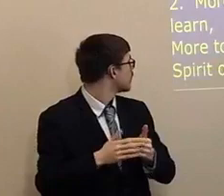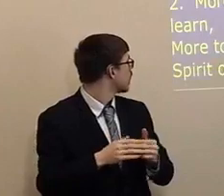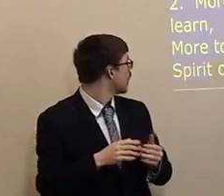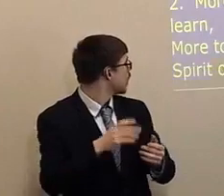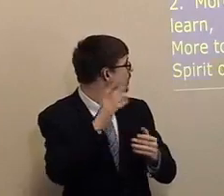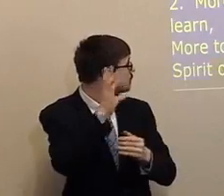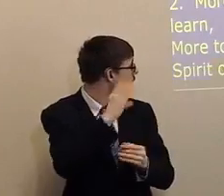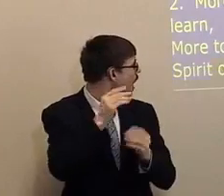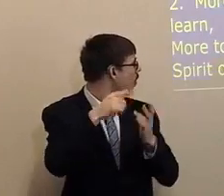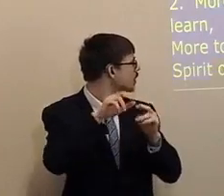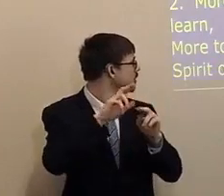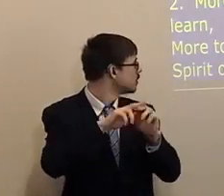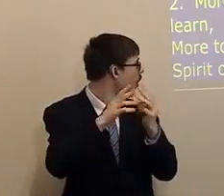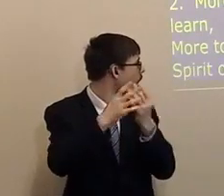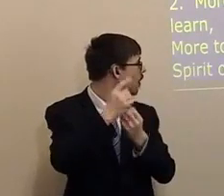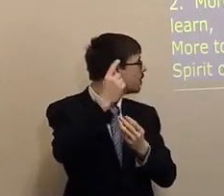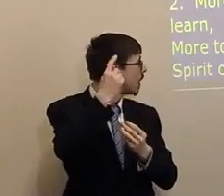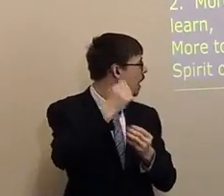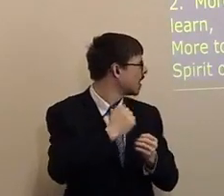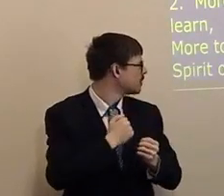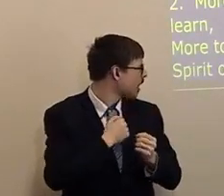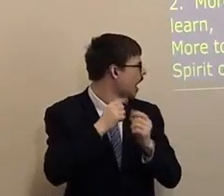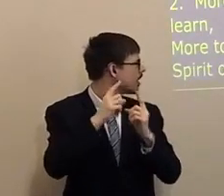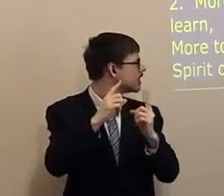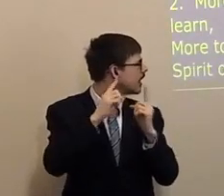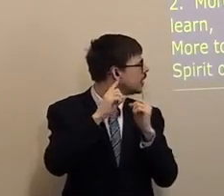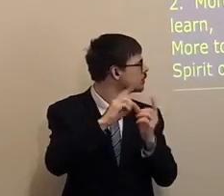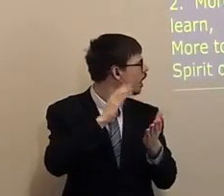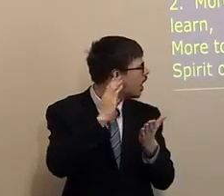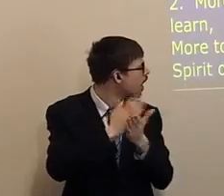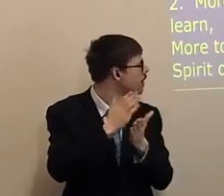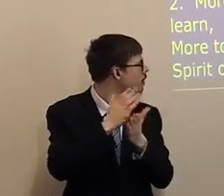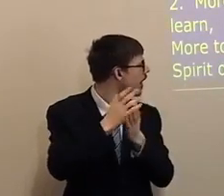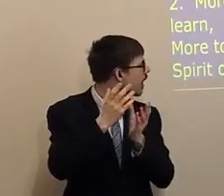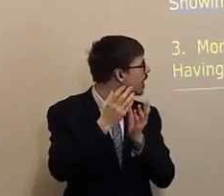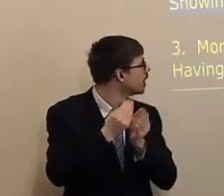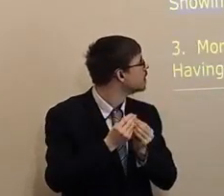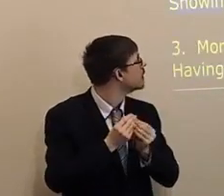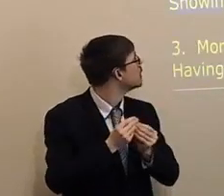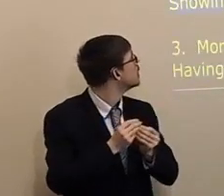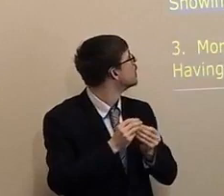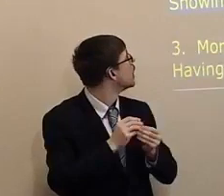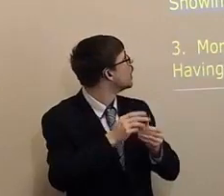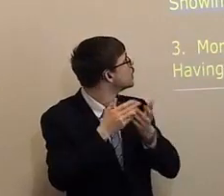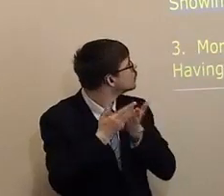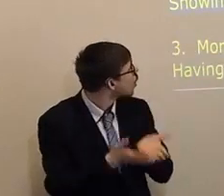Spirit of God, thy Trinity,